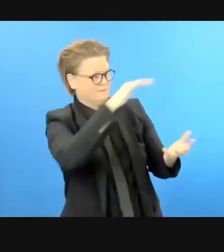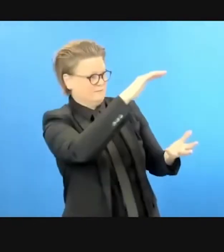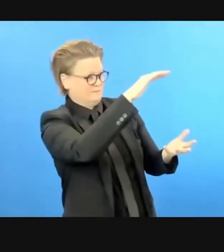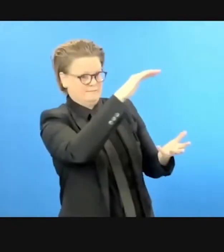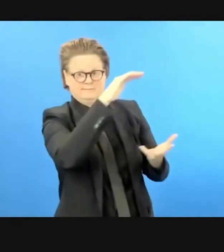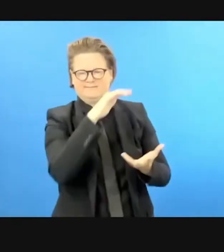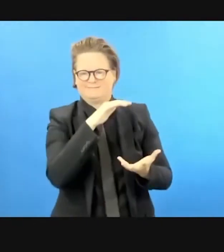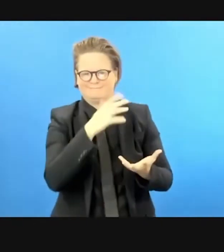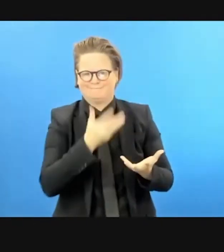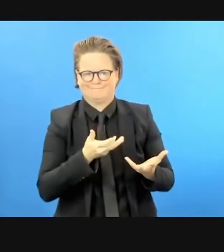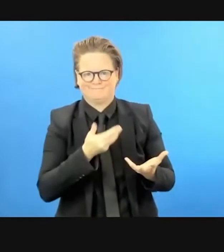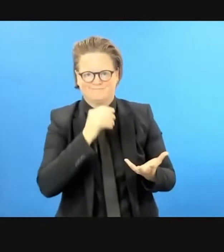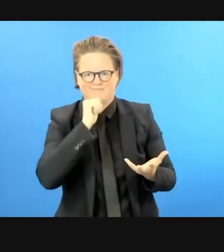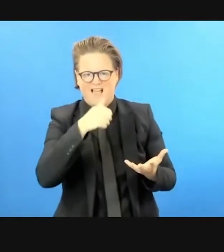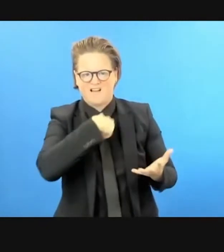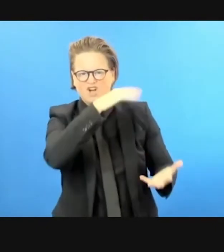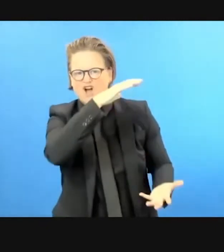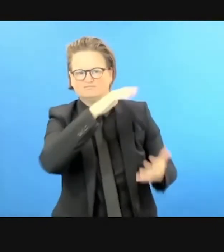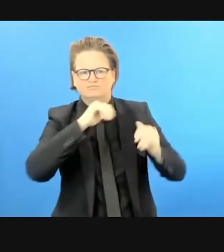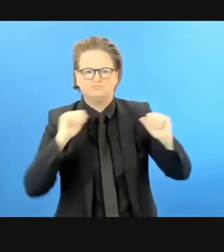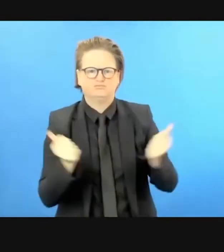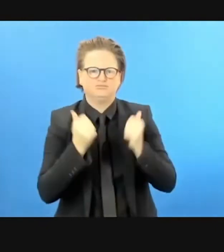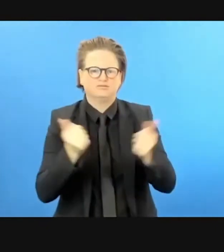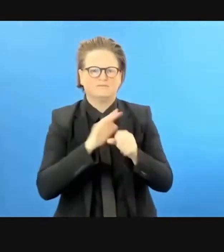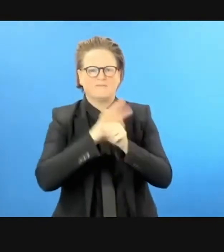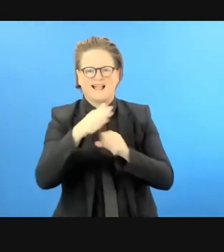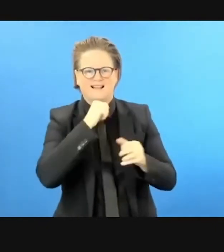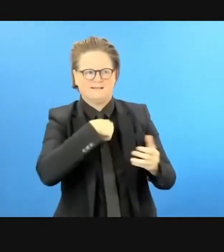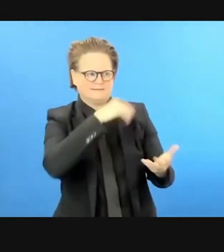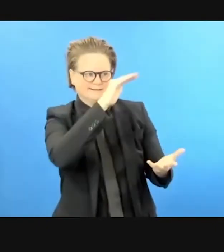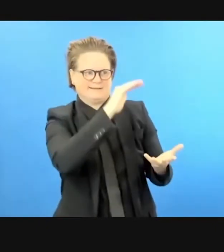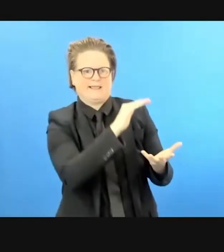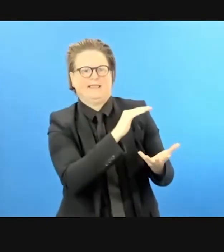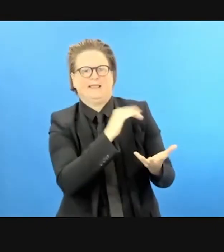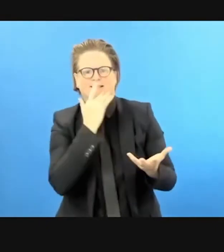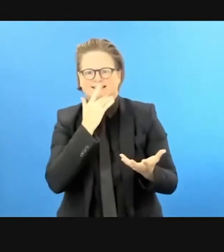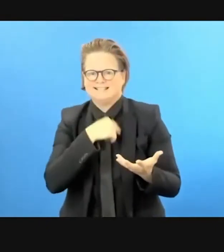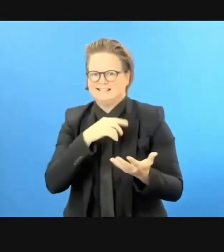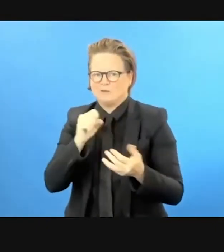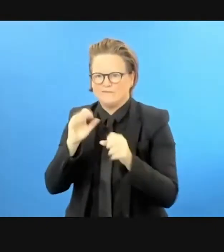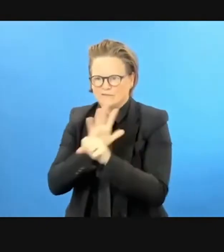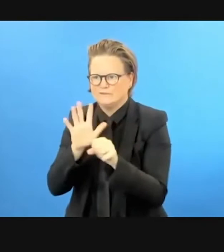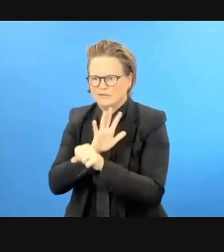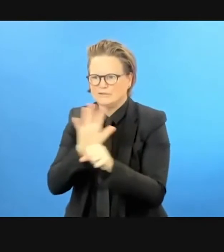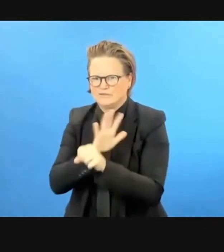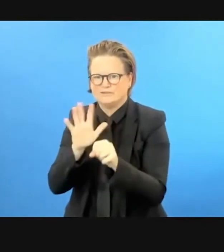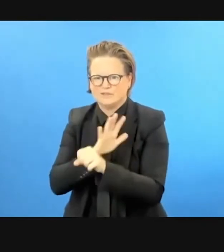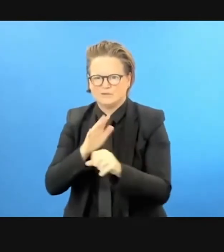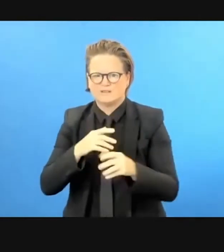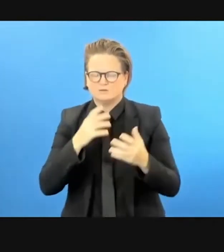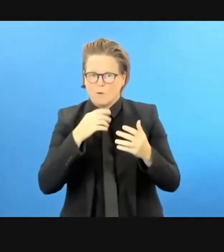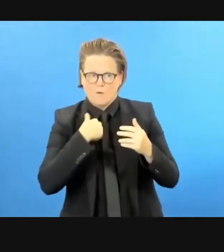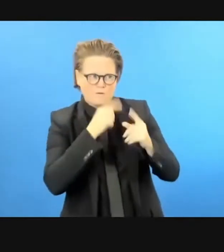it can feel frustrating, but I will say that vaccine every week continues to roll out. So